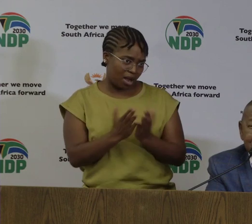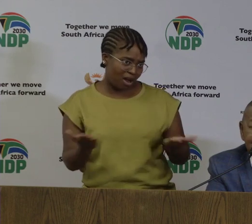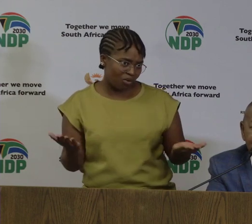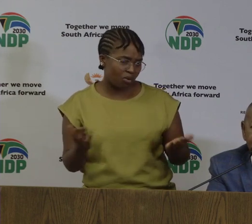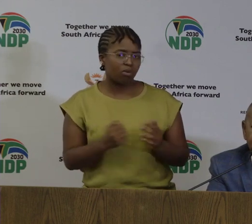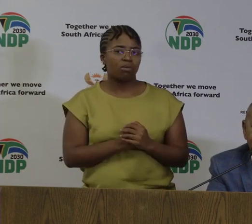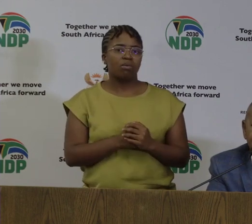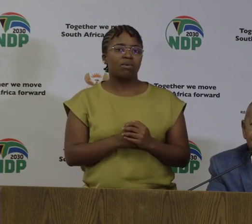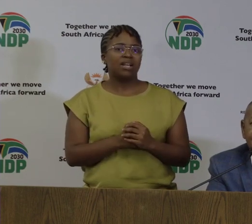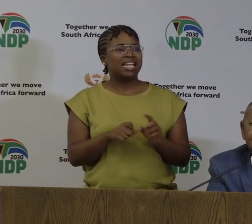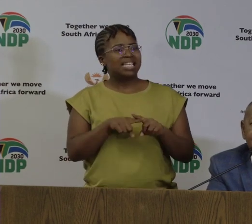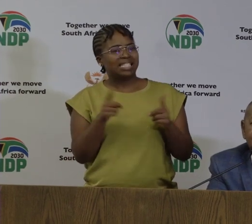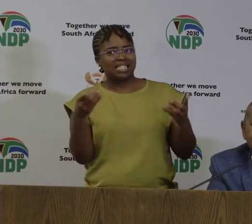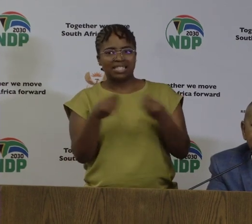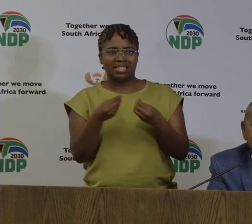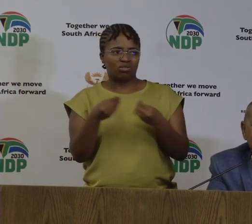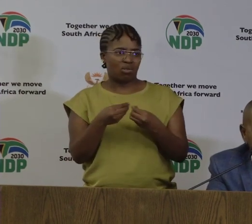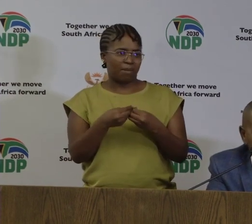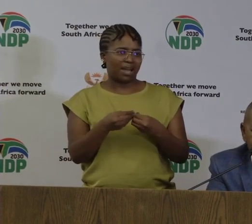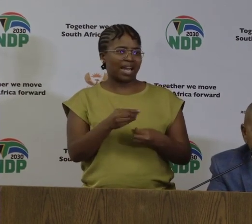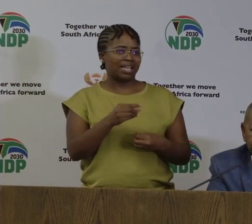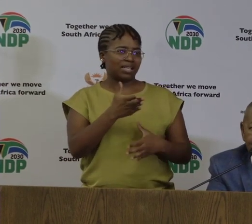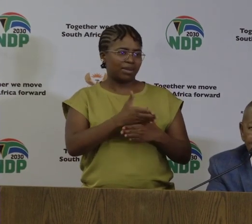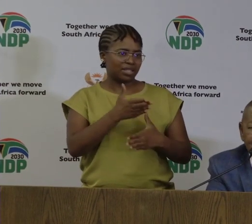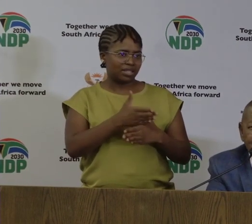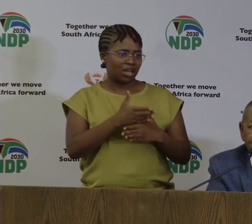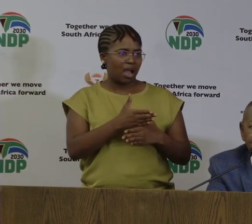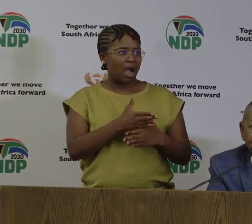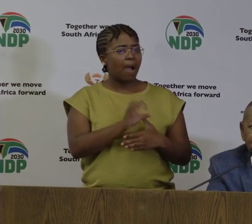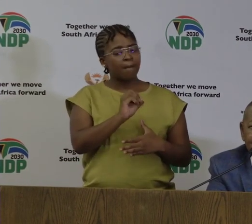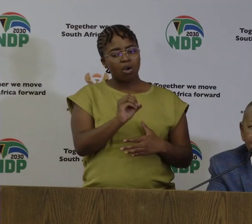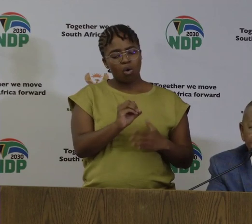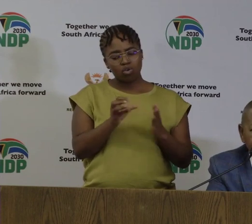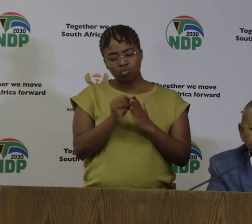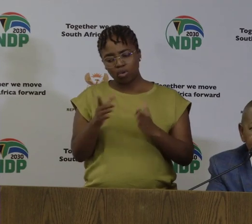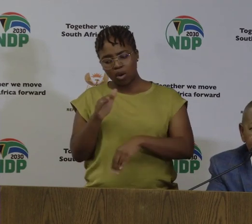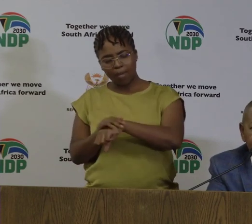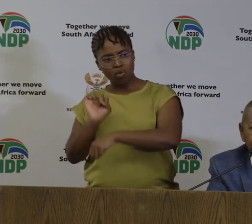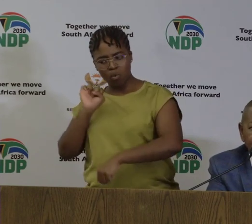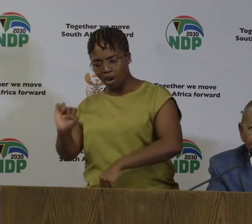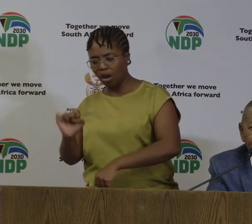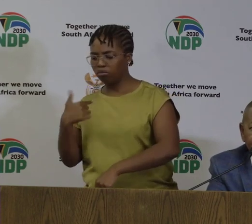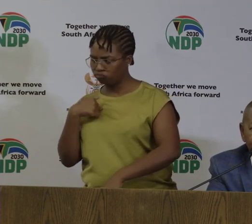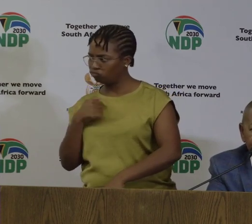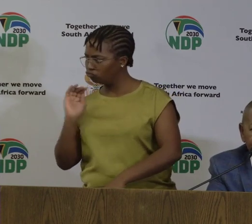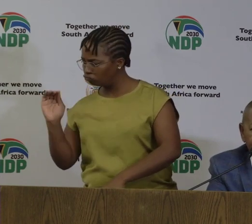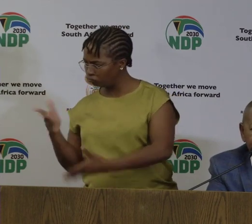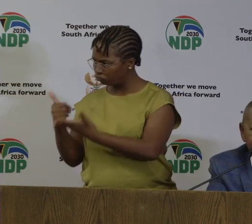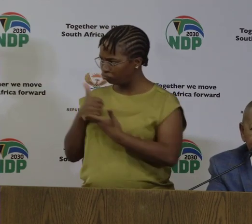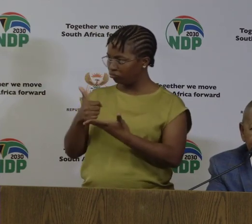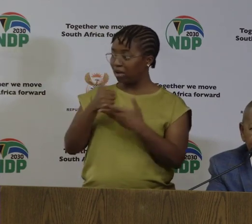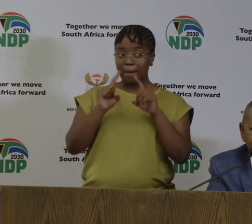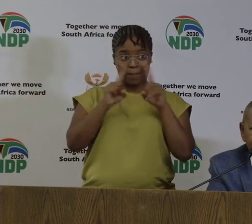namanye nezinye izinto zokusebenza, baye kwabanye abanazo bakwazi ukuthi bathole usizo. Kodwa ngokwenhlelo